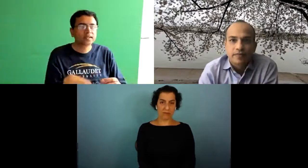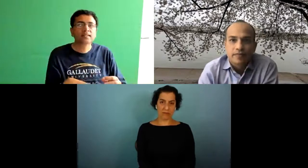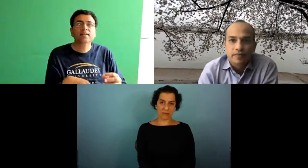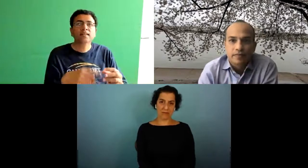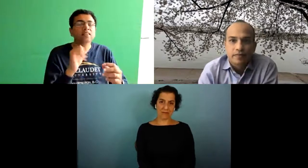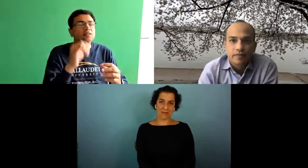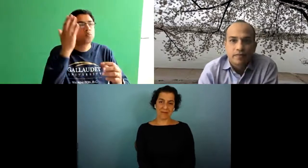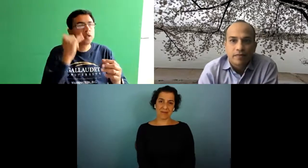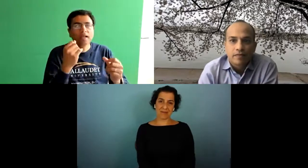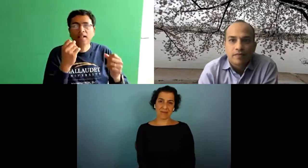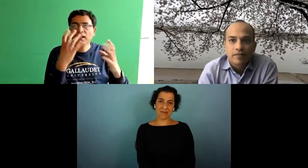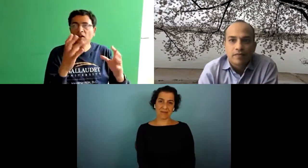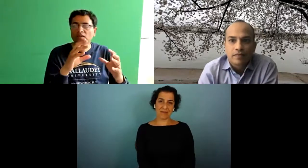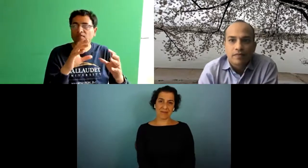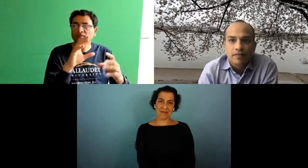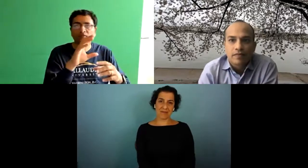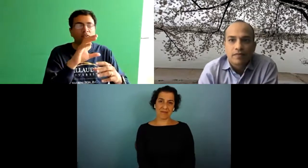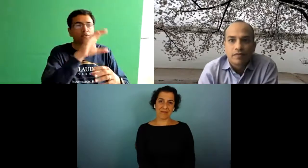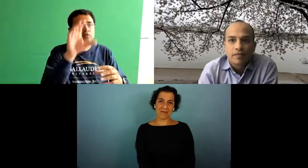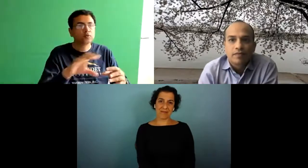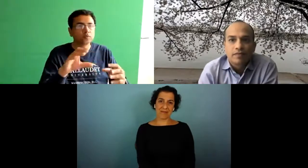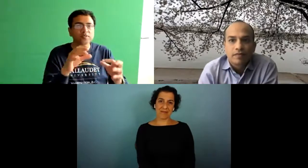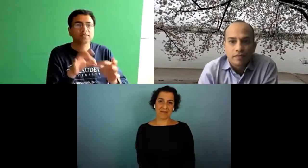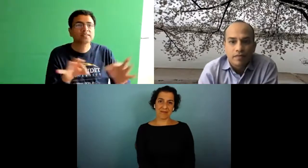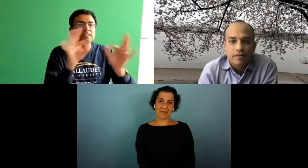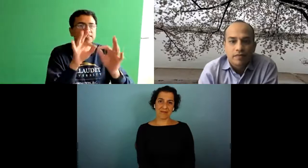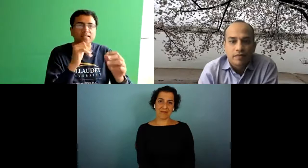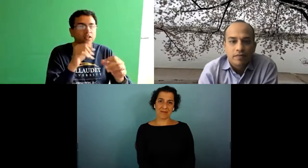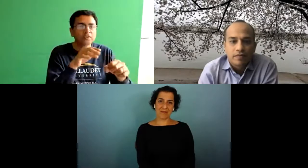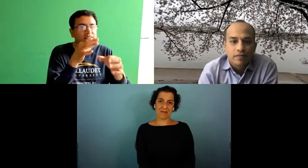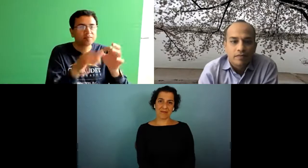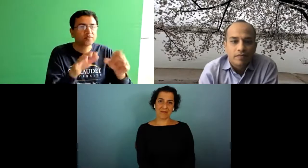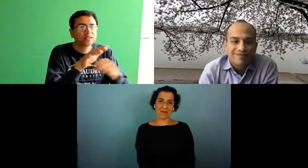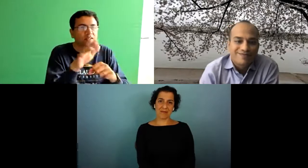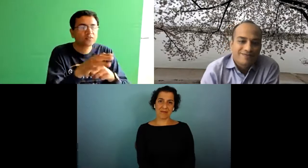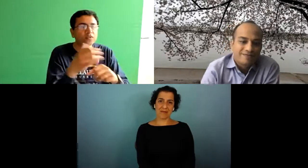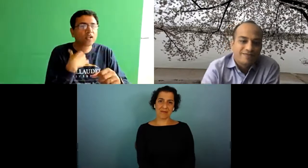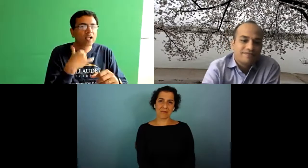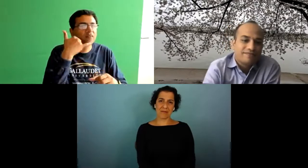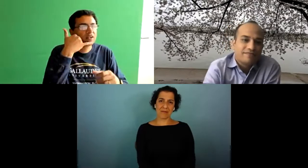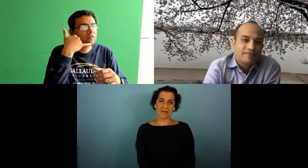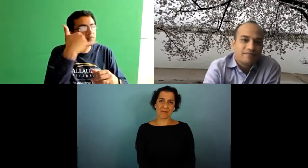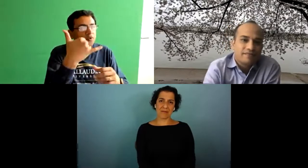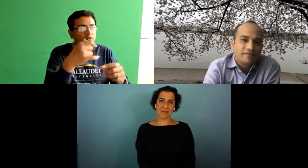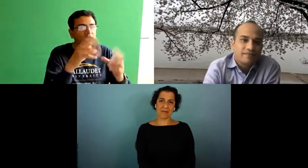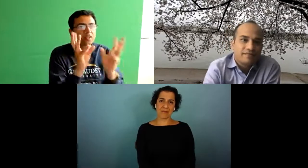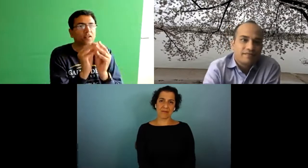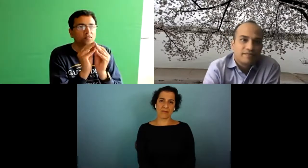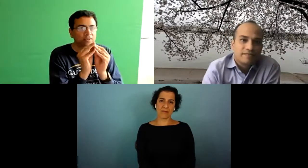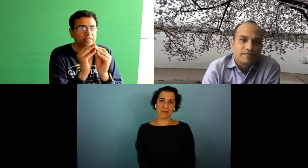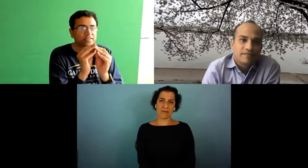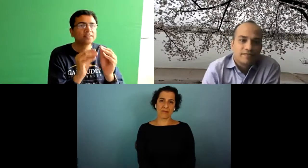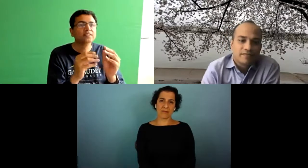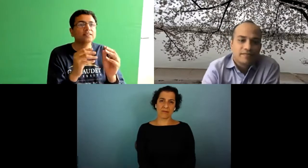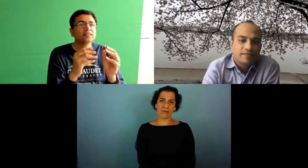i think a lot of people don't think about these benefits and that's why i think a lot of things like zoom conversations